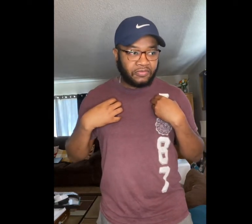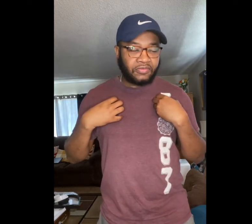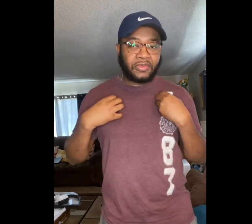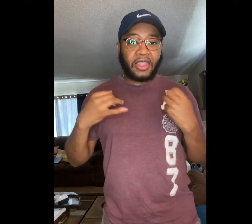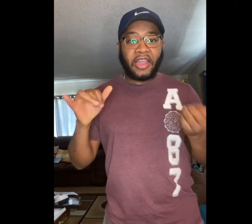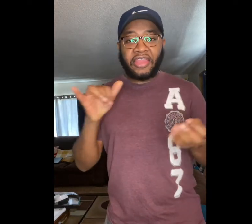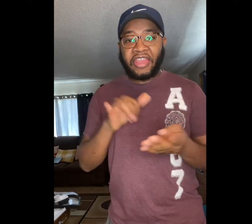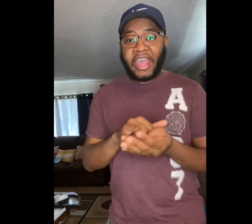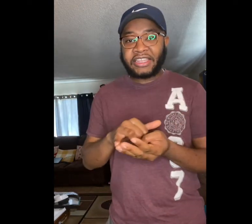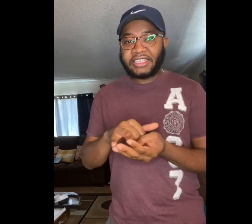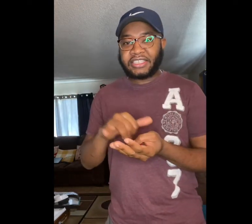That